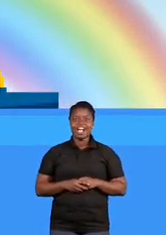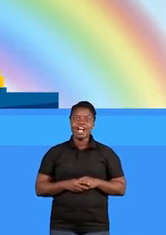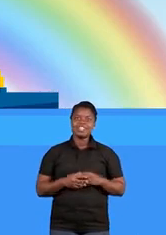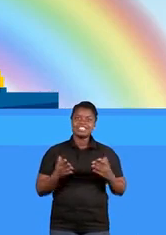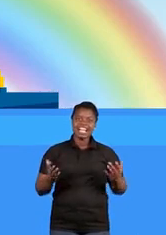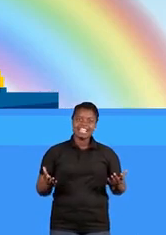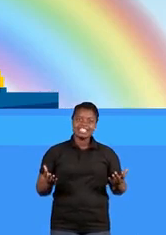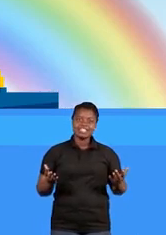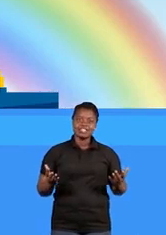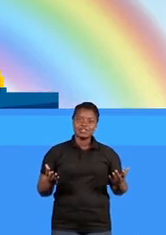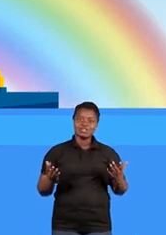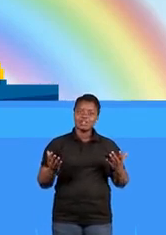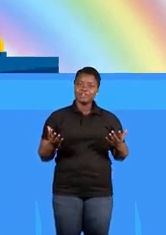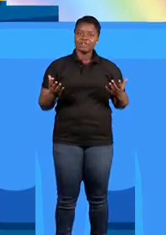How exactly does soil form?